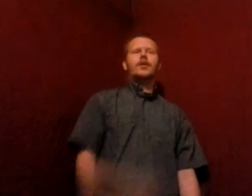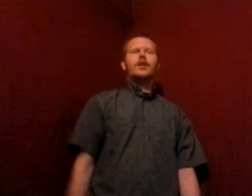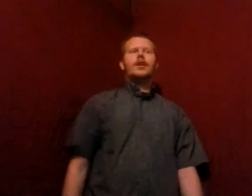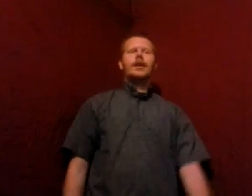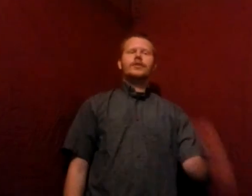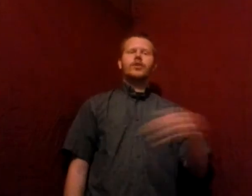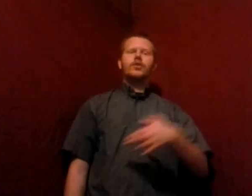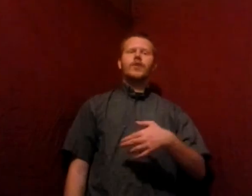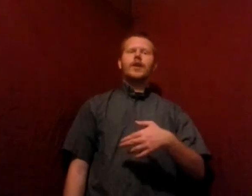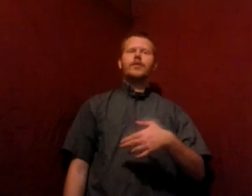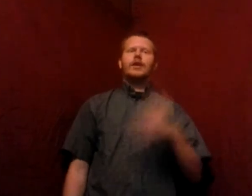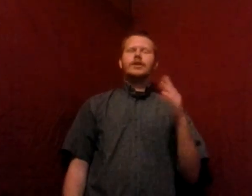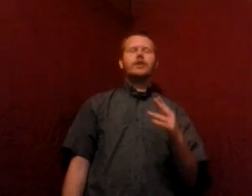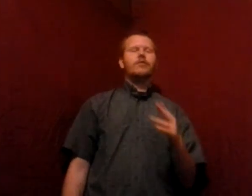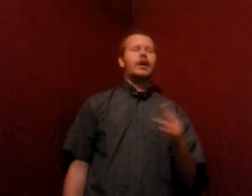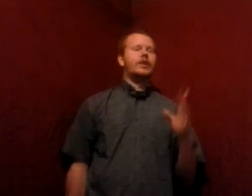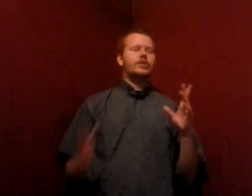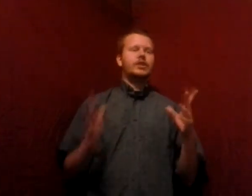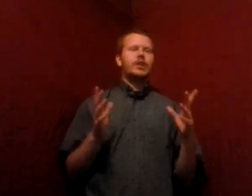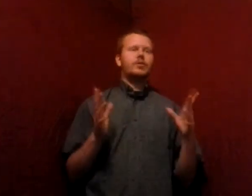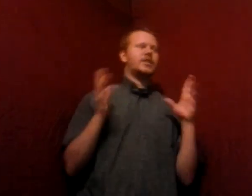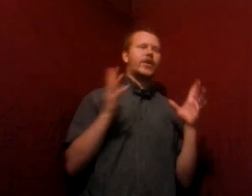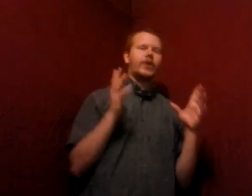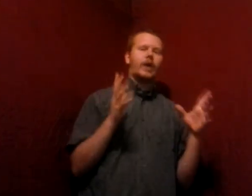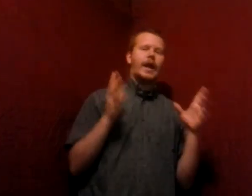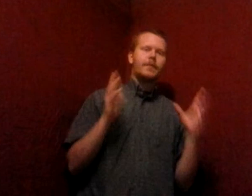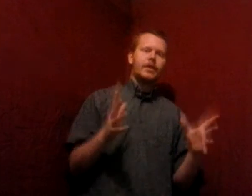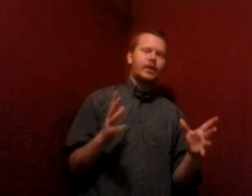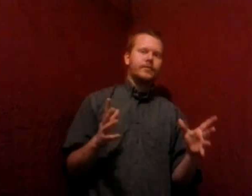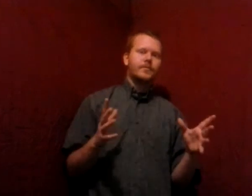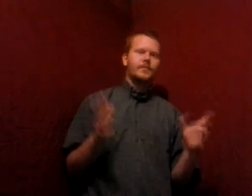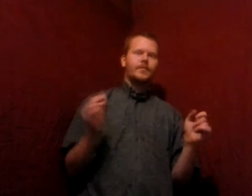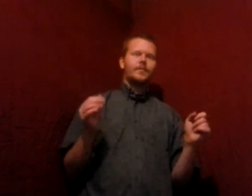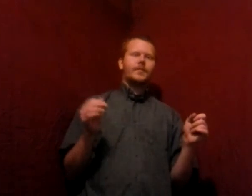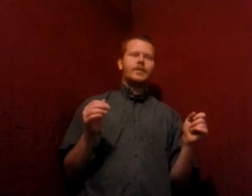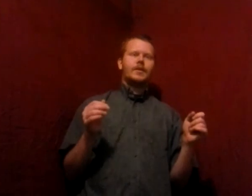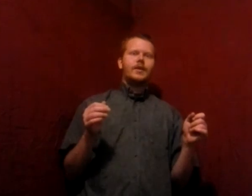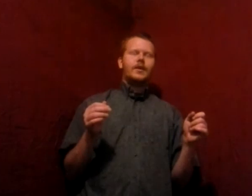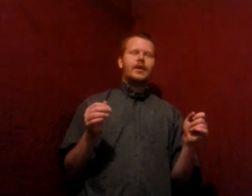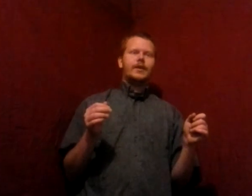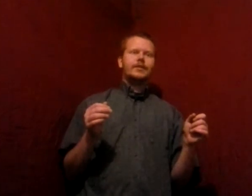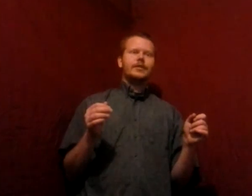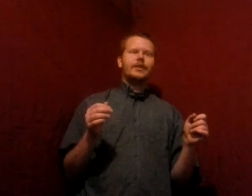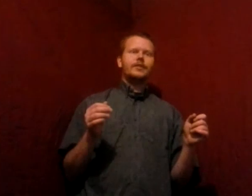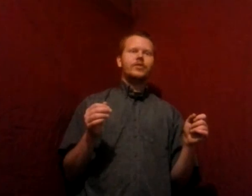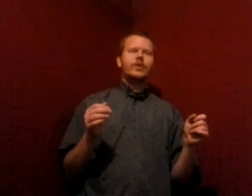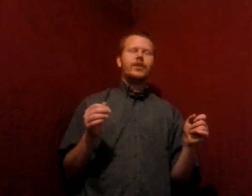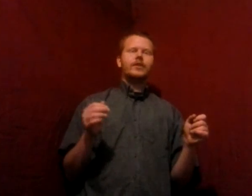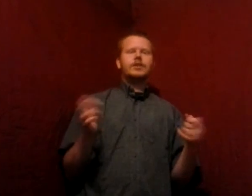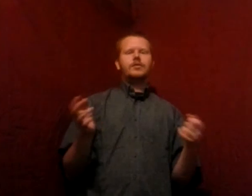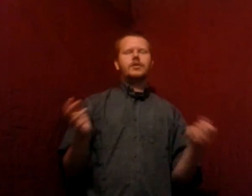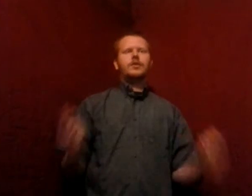and as i turned around i should not chica was staring at me again i just kind of turned around and she you know